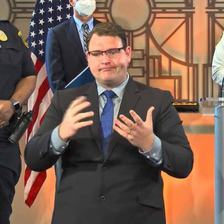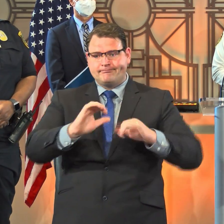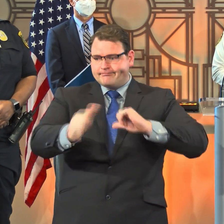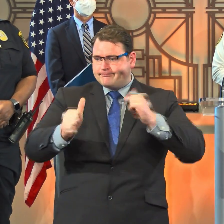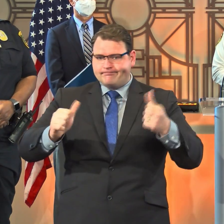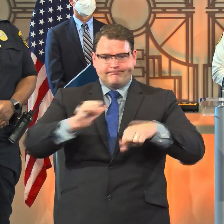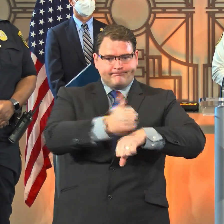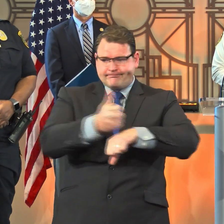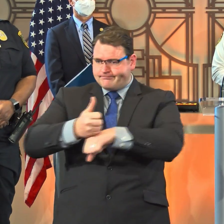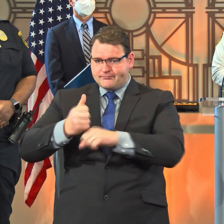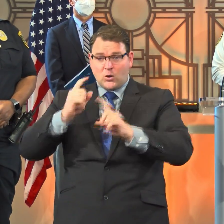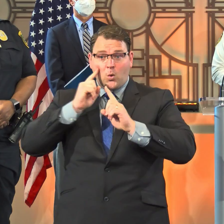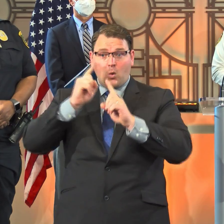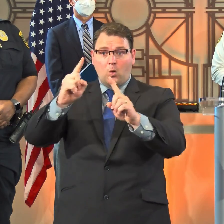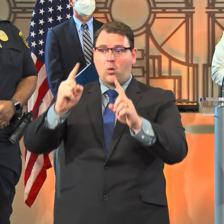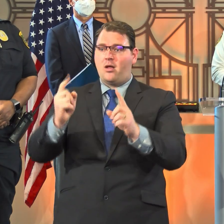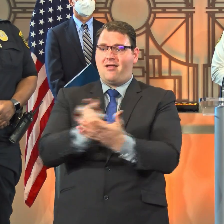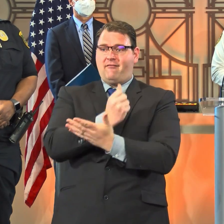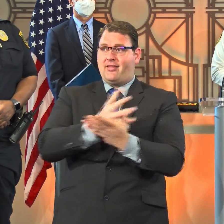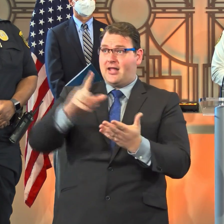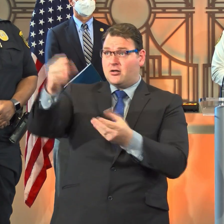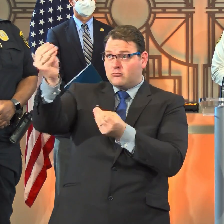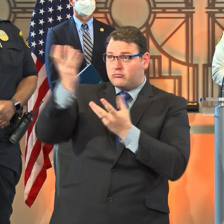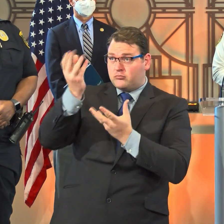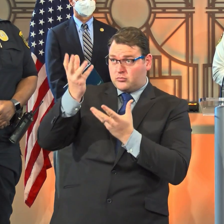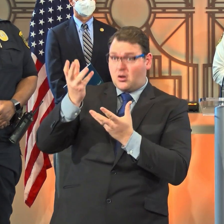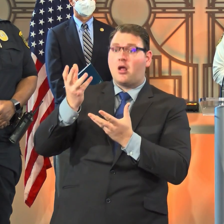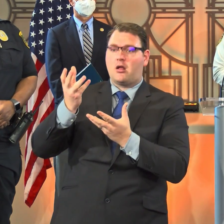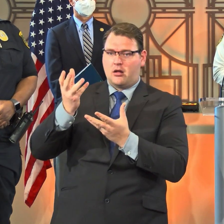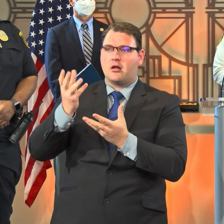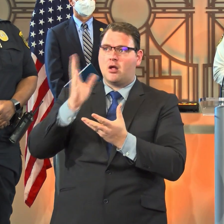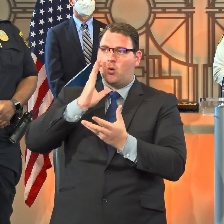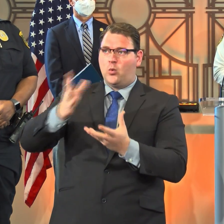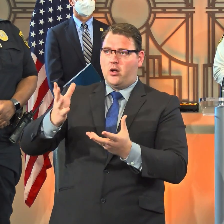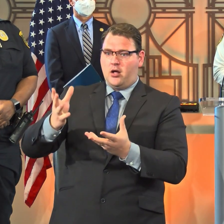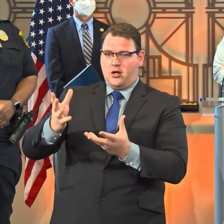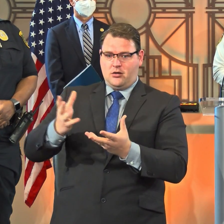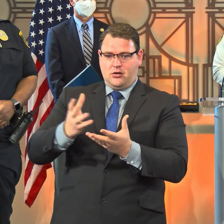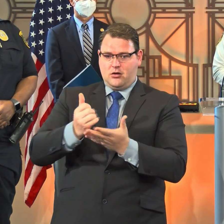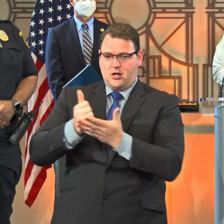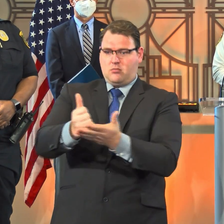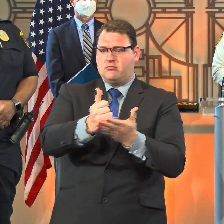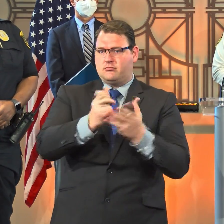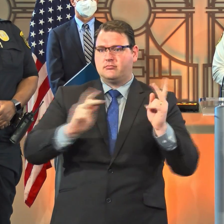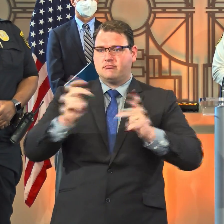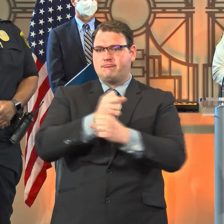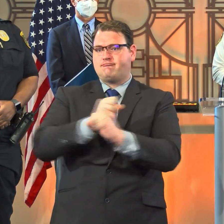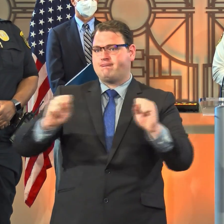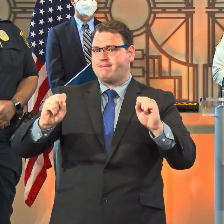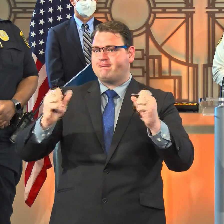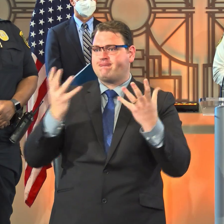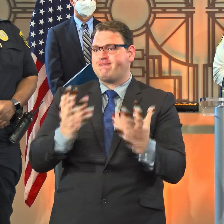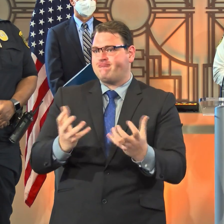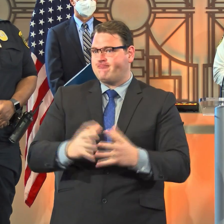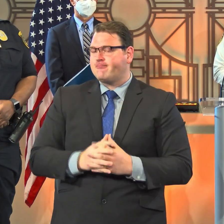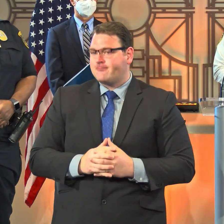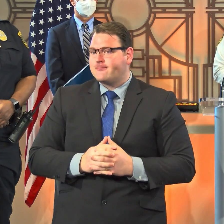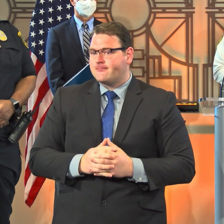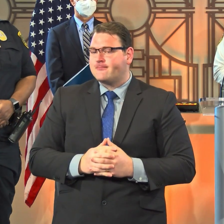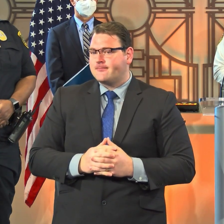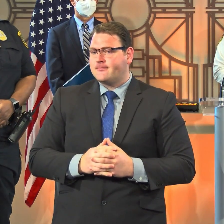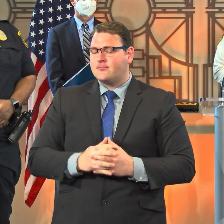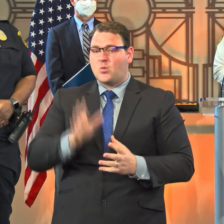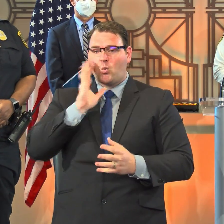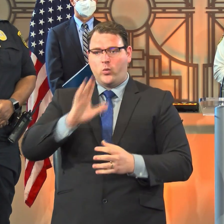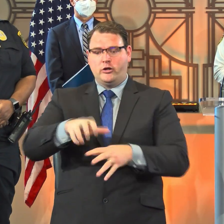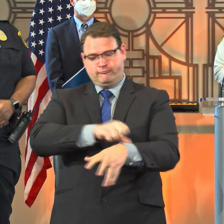has said, make it work to keep everybody safe. So we're going to do everything on our part to achieve that overall